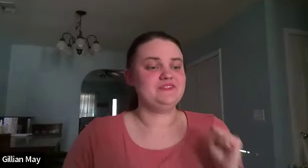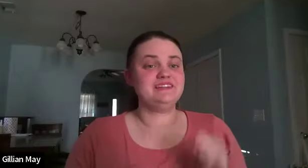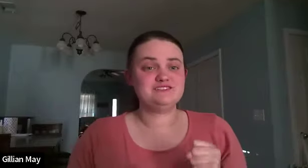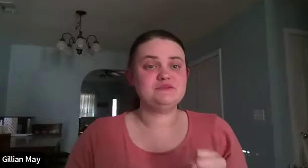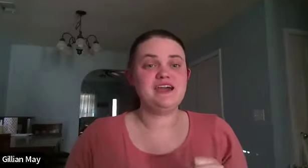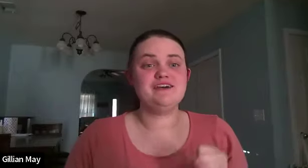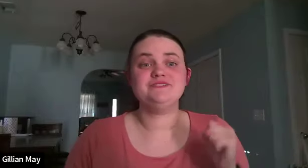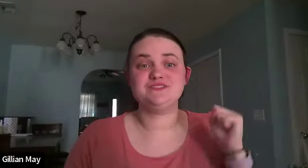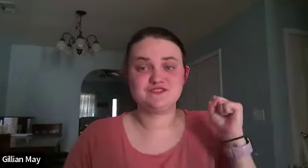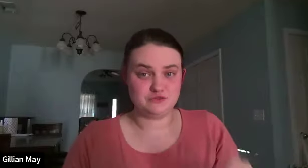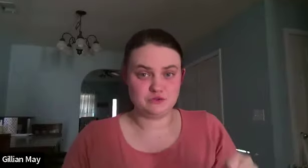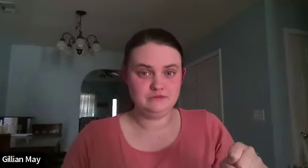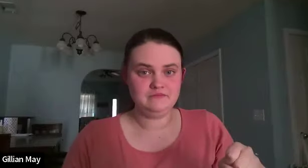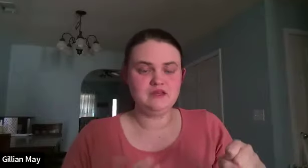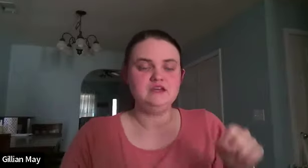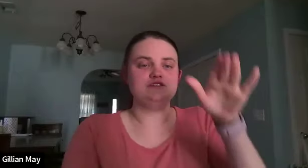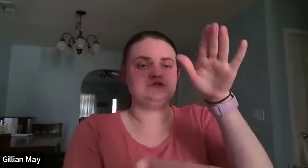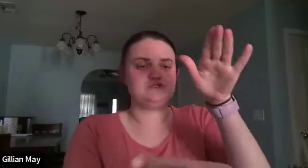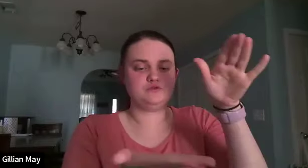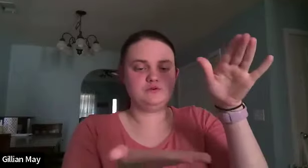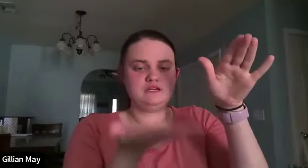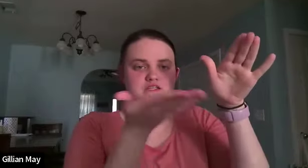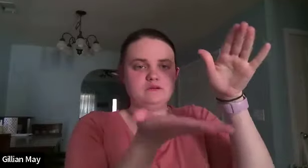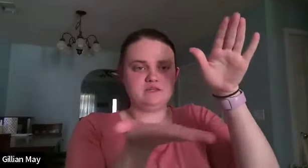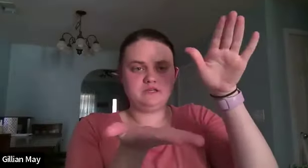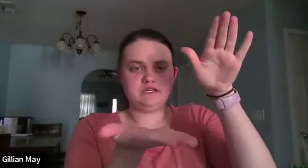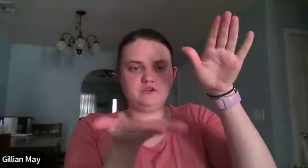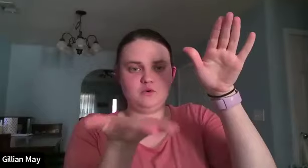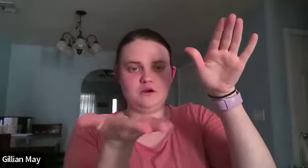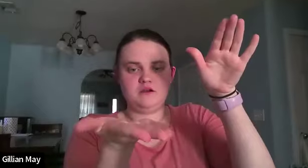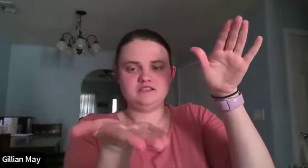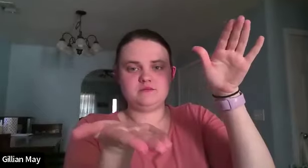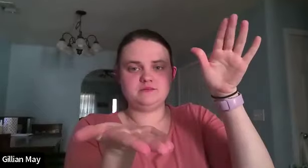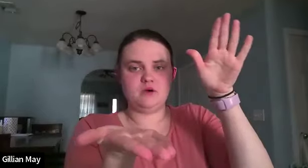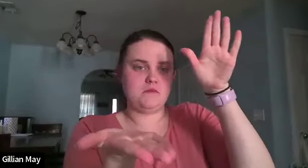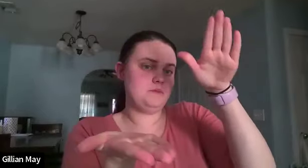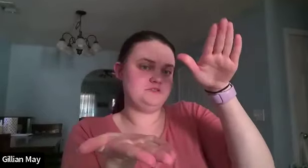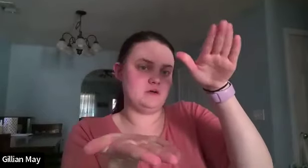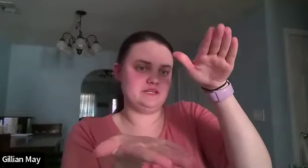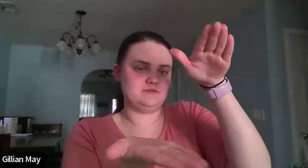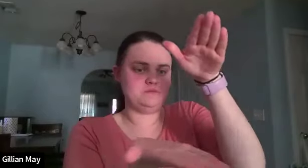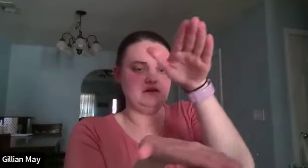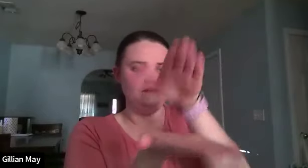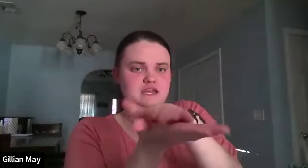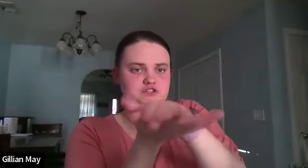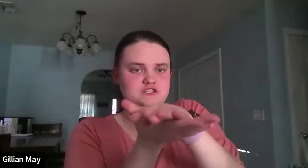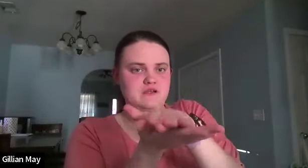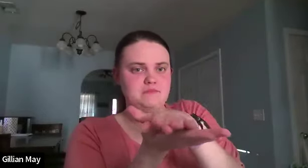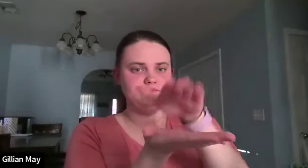next one we have is school. So school is going to be your non-dominant palm up, dominant palm down, and you just clap.